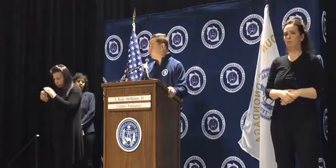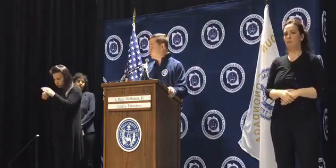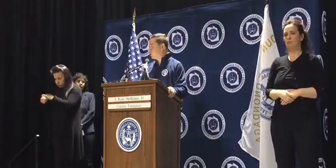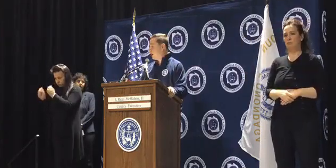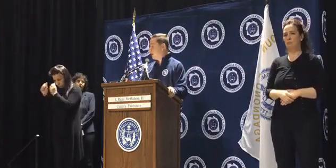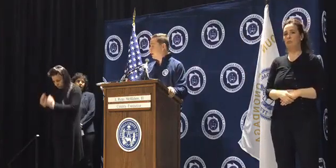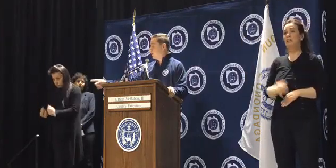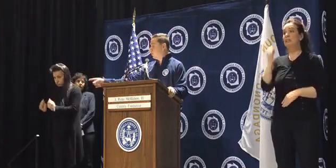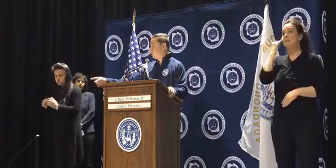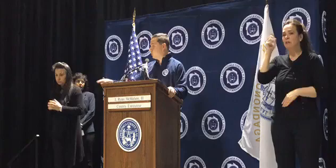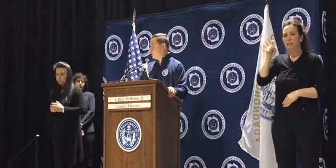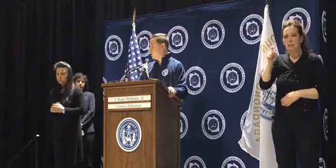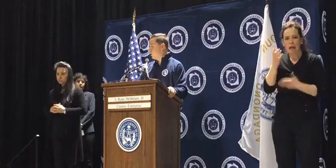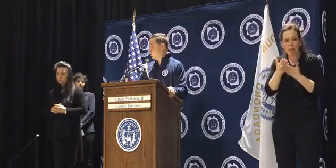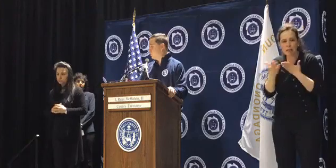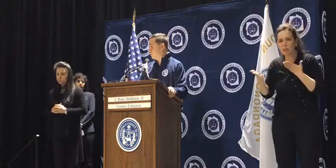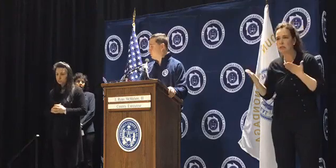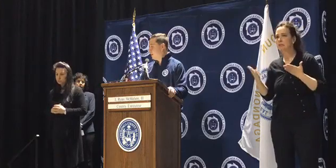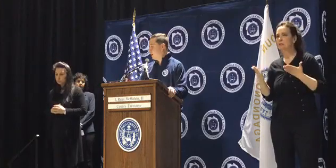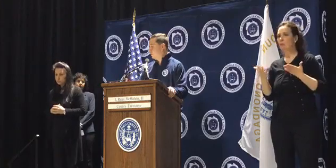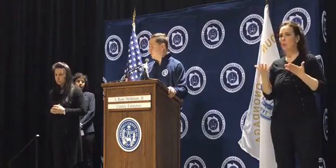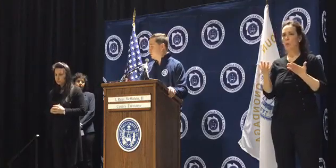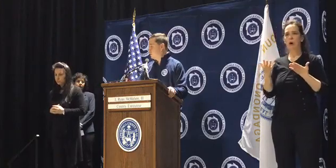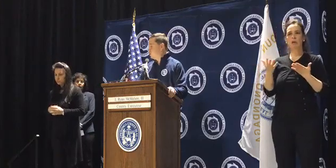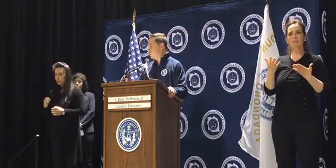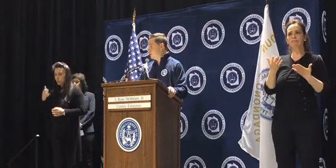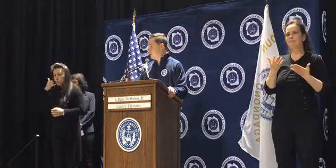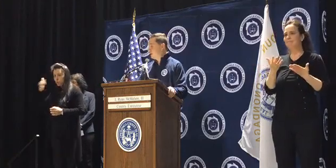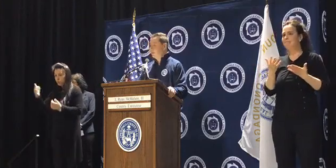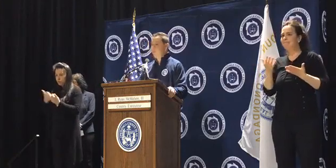senior nutrition line, which is right here,